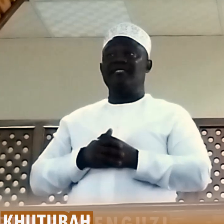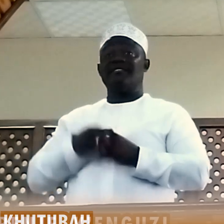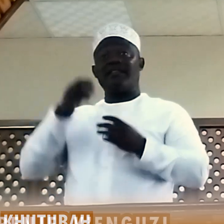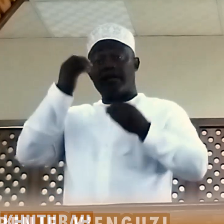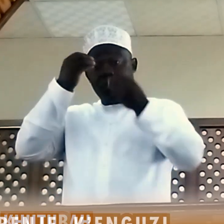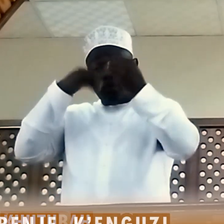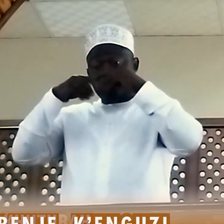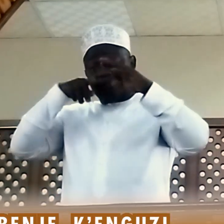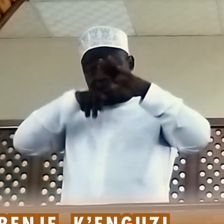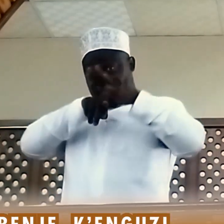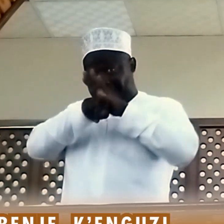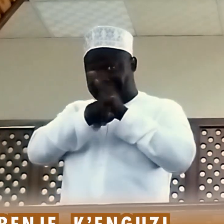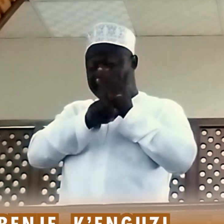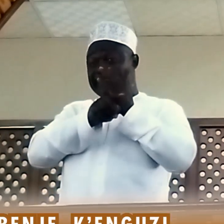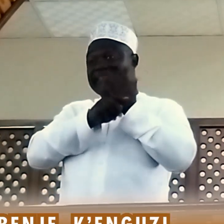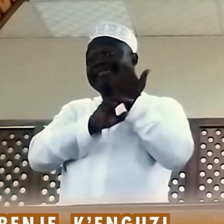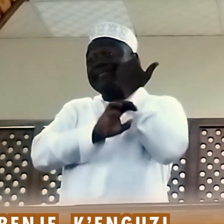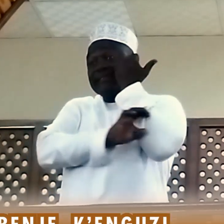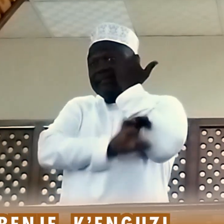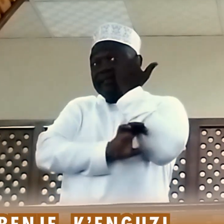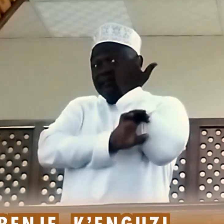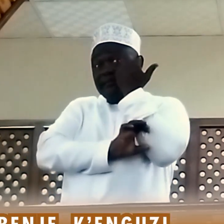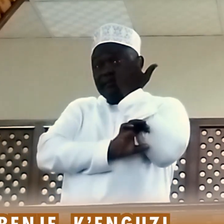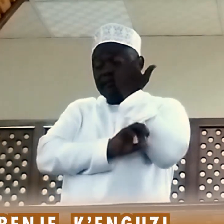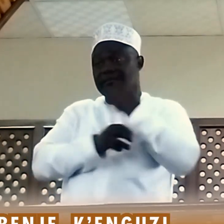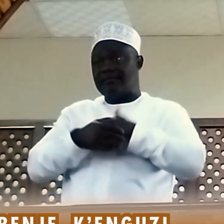enguzi bw'eyingira mu ggwanga